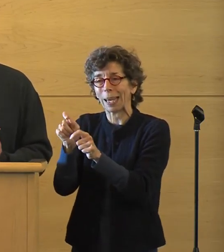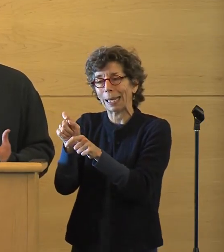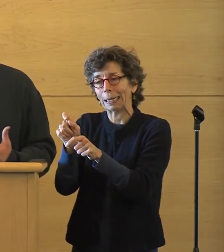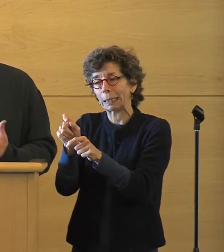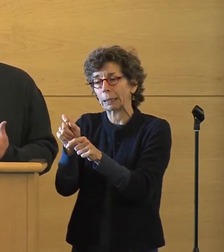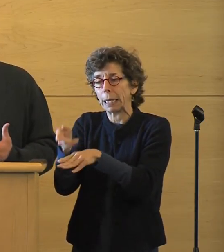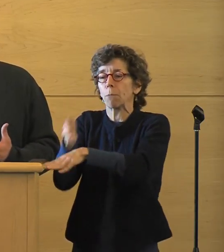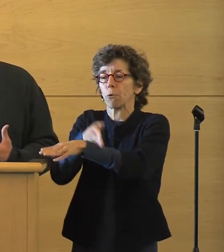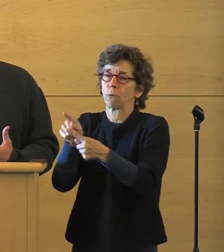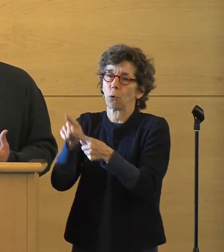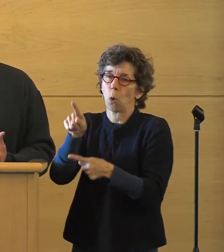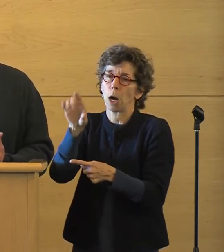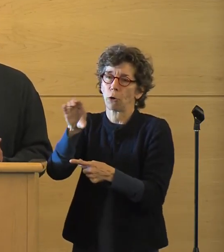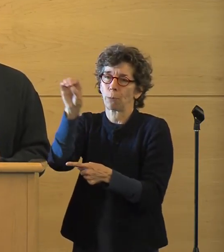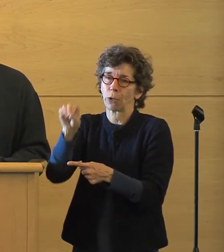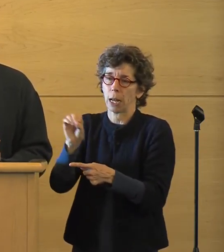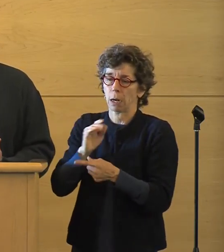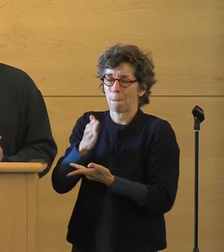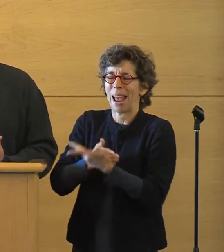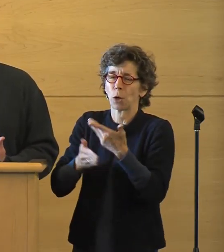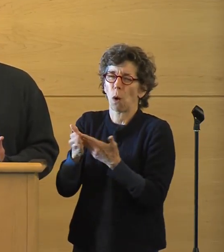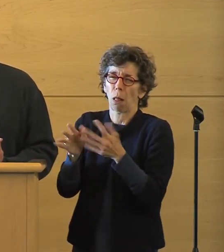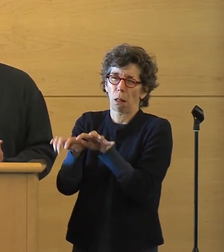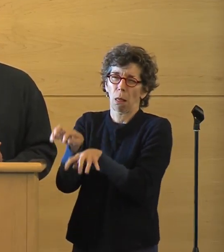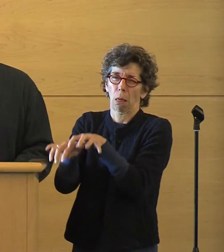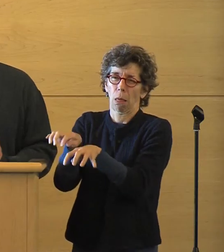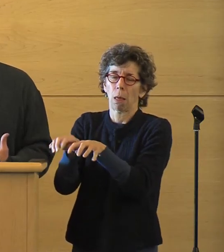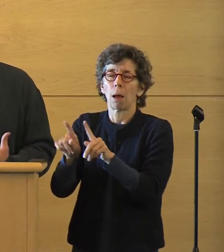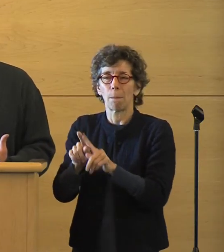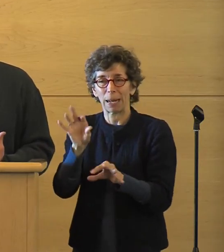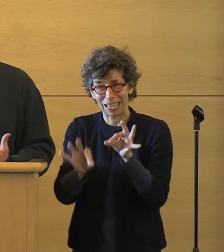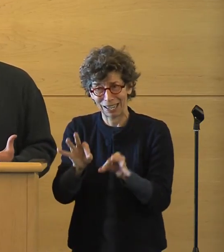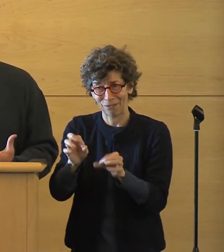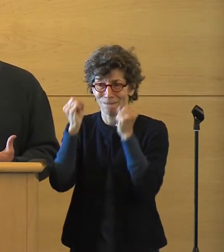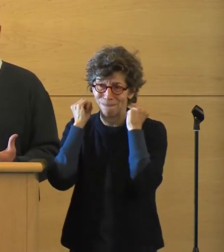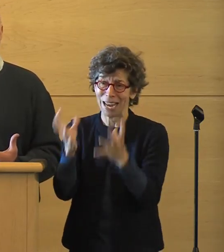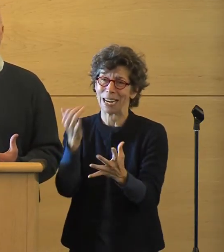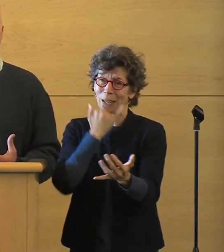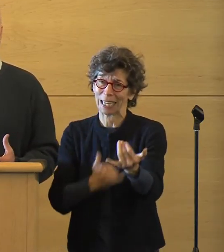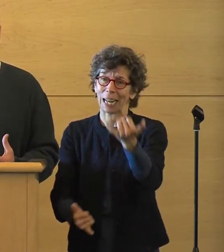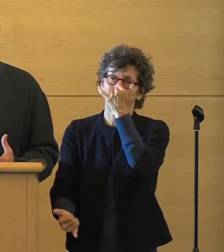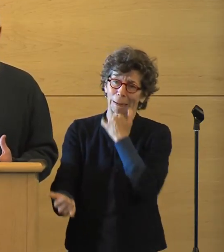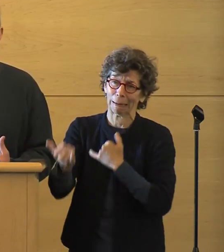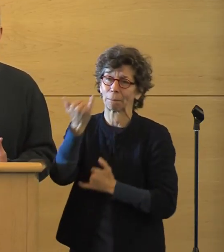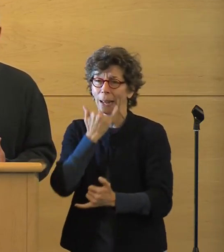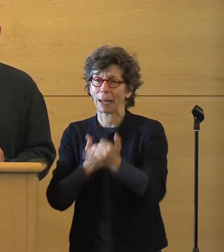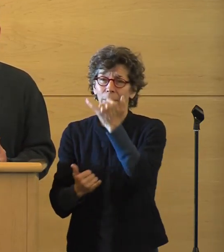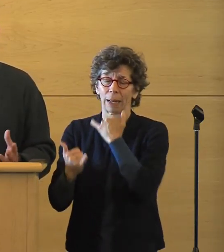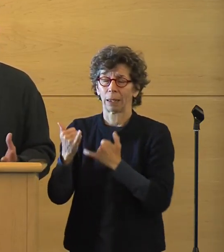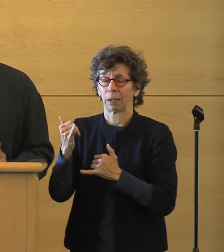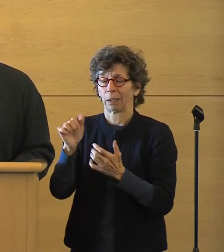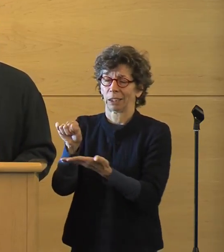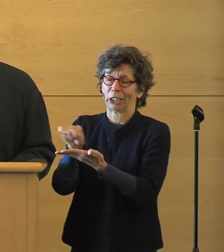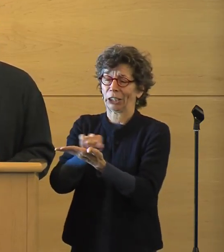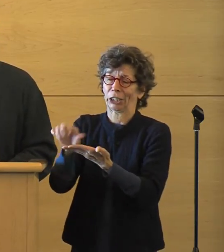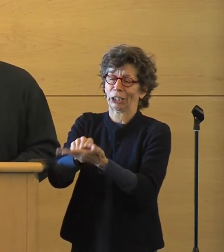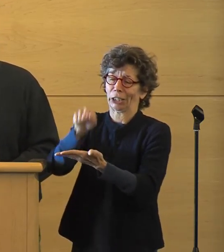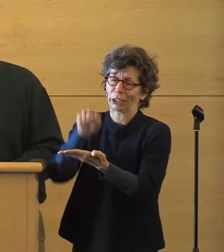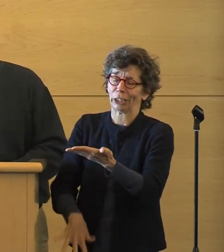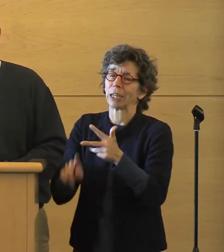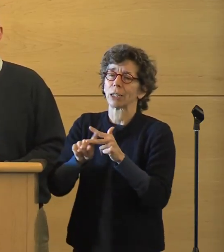in and edit those captions that it came up with. And if they're 90% accurate, then it's